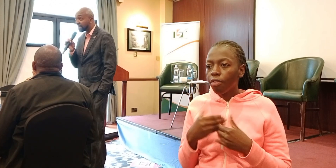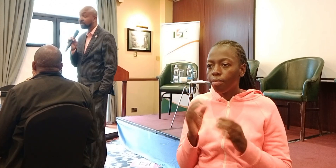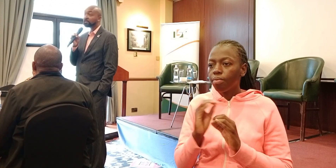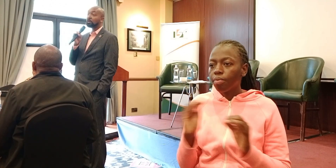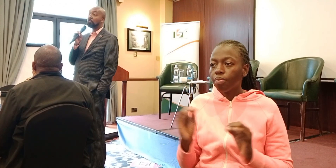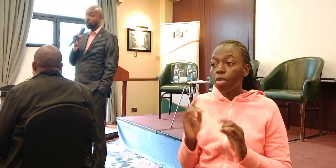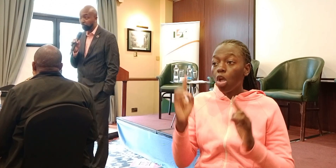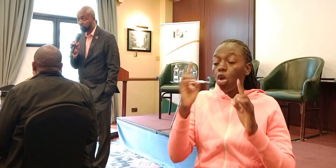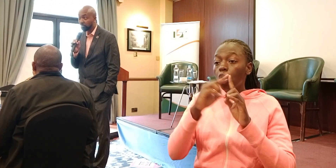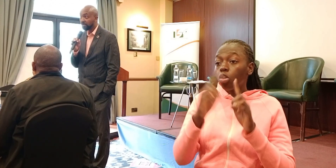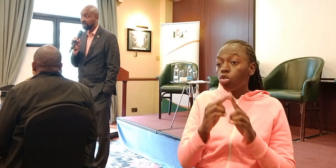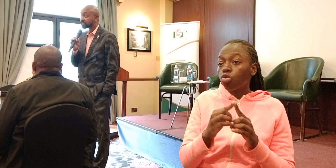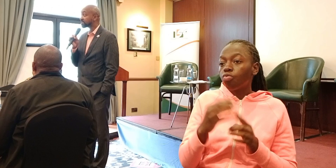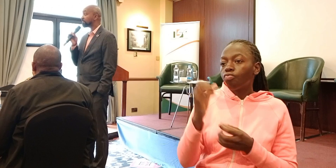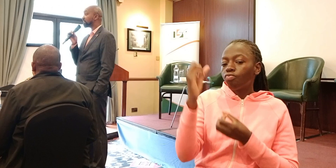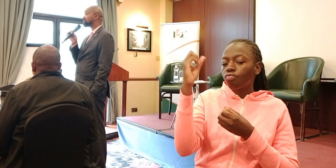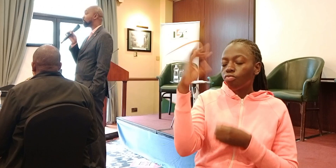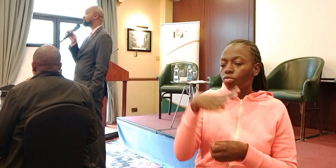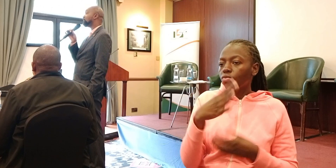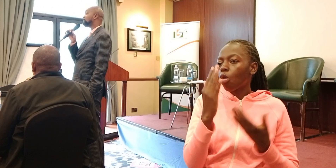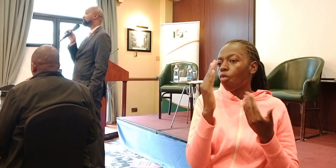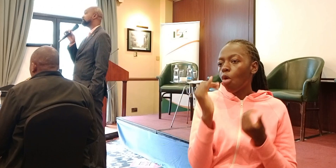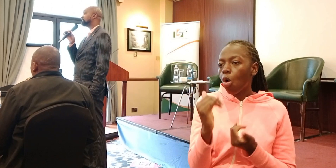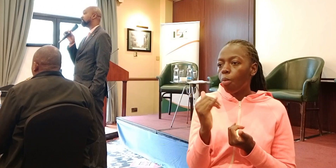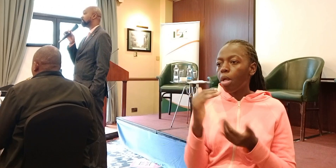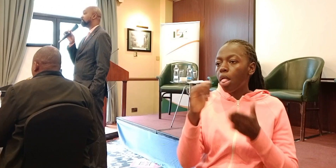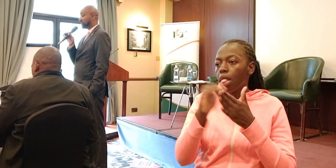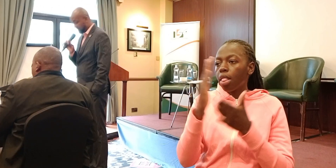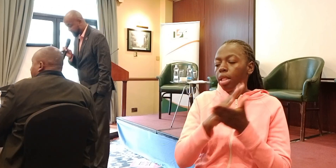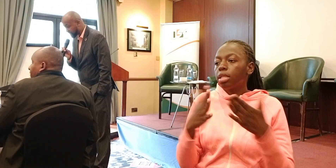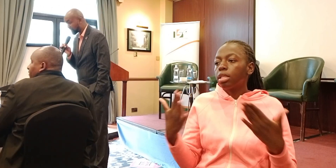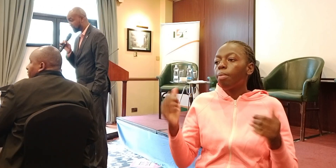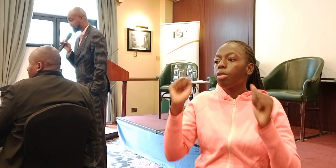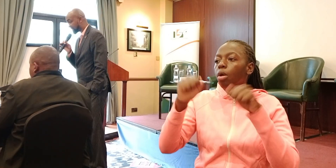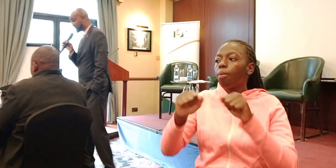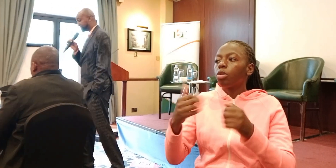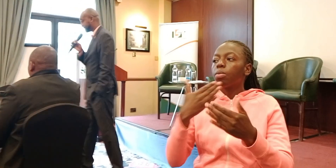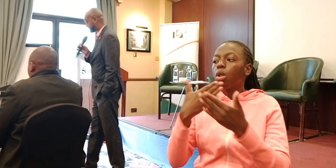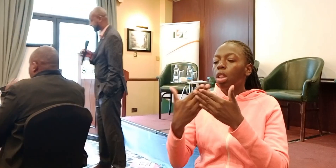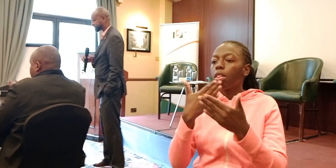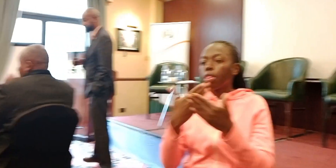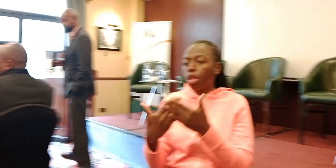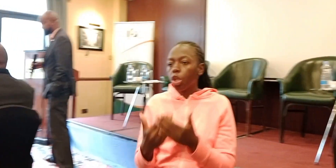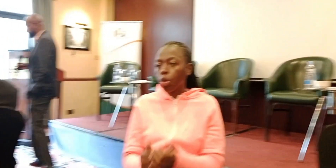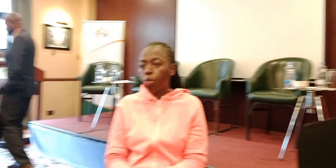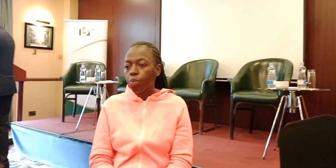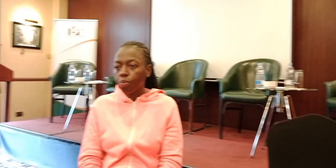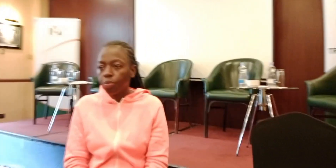the sunshine of hope. Is that something that is possible? Yes. Thank you very much. Asante.